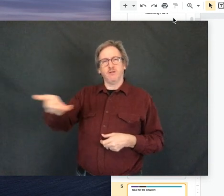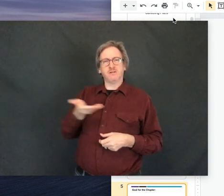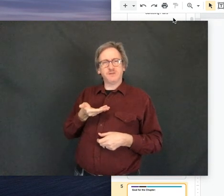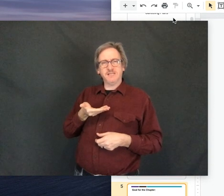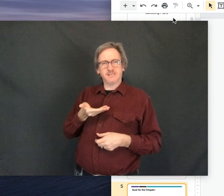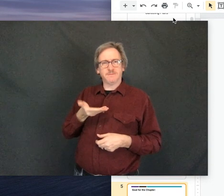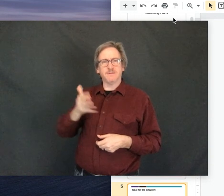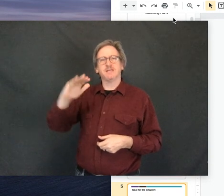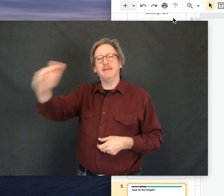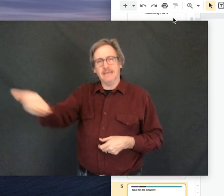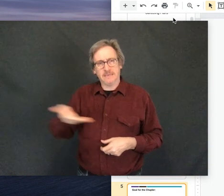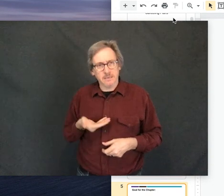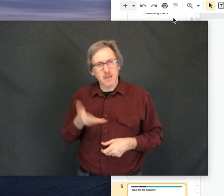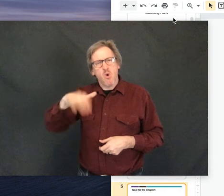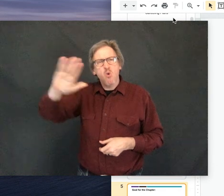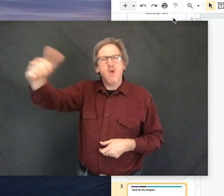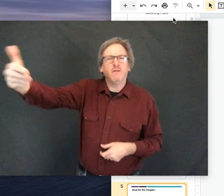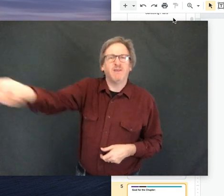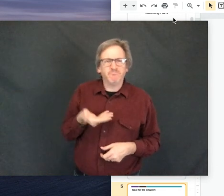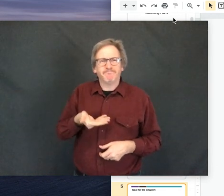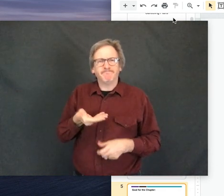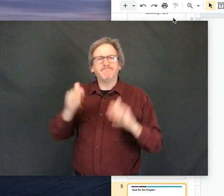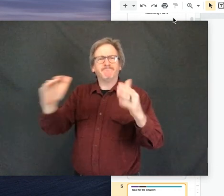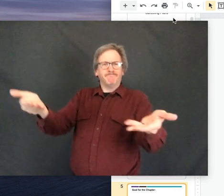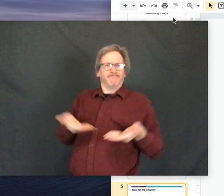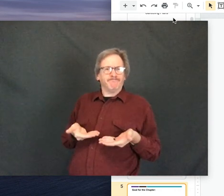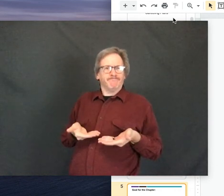you'll also see it sometimes coming in.